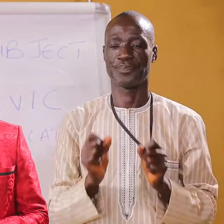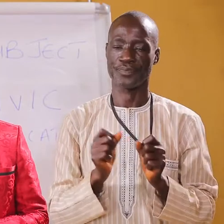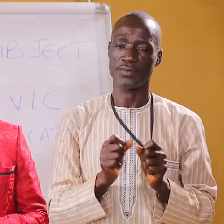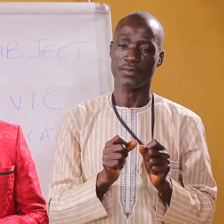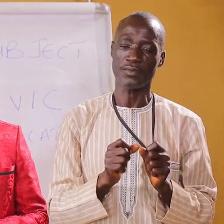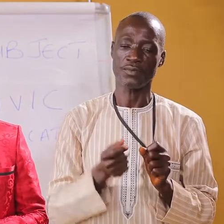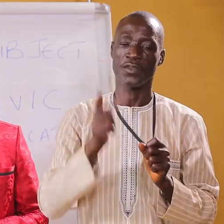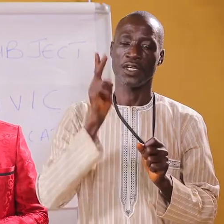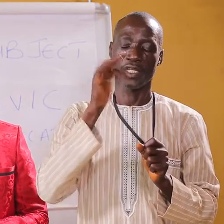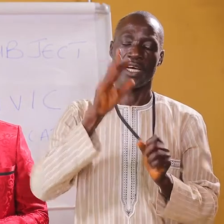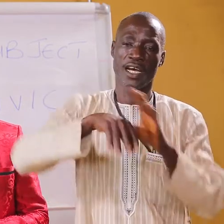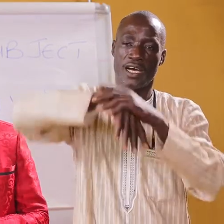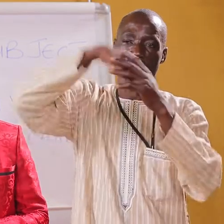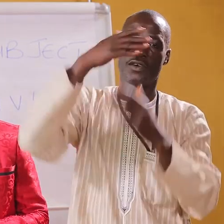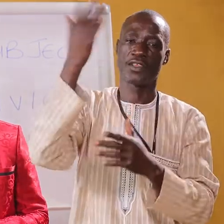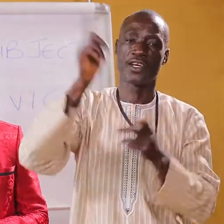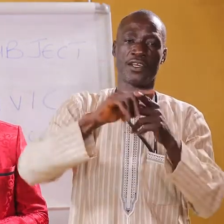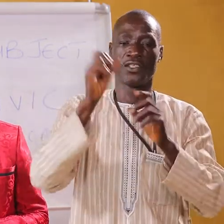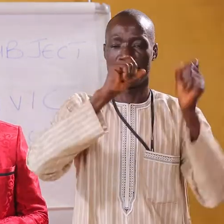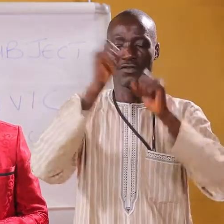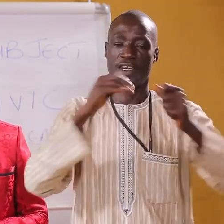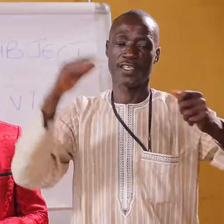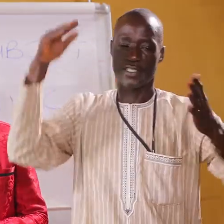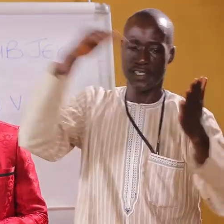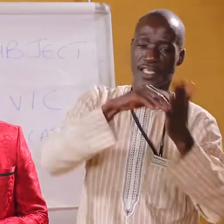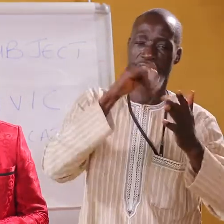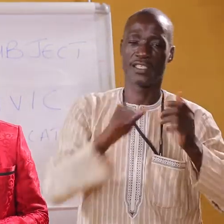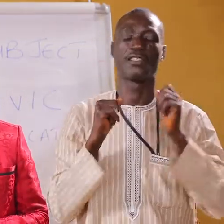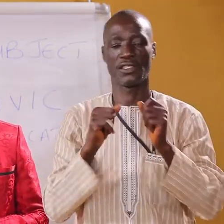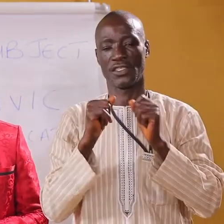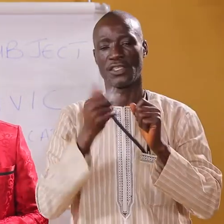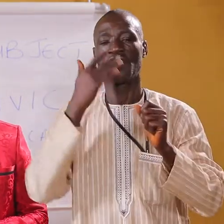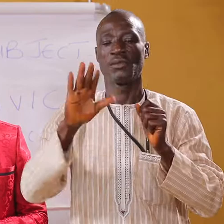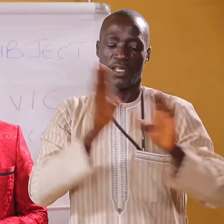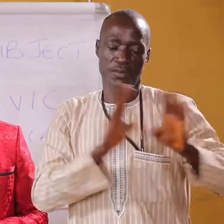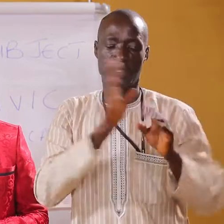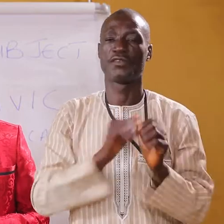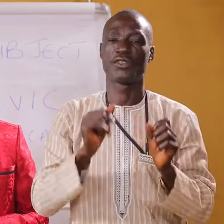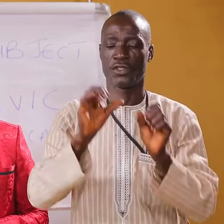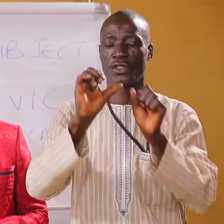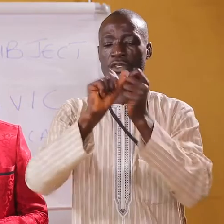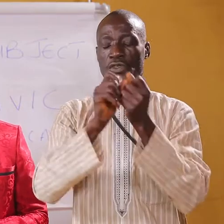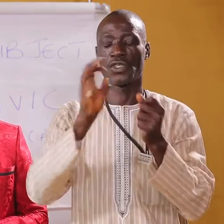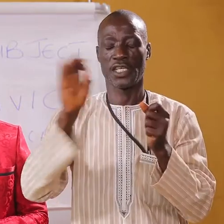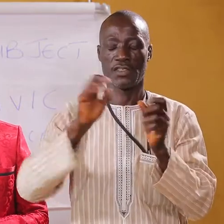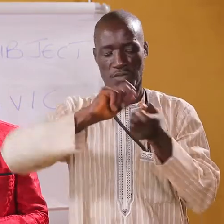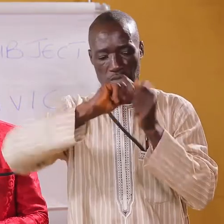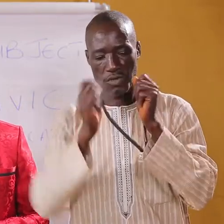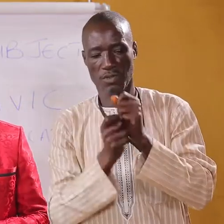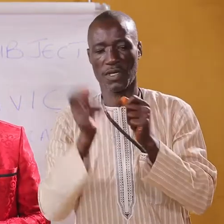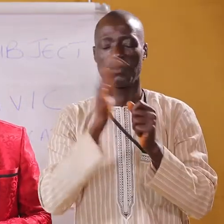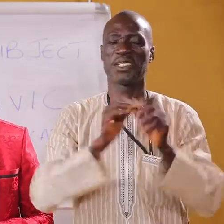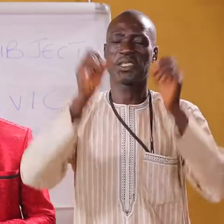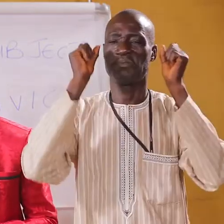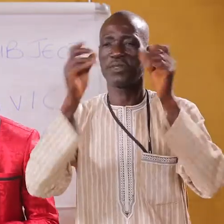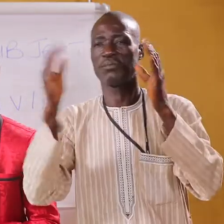societies are out there to fight against injustice, social ills, social problems,